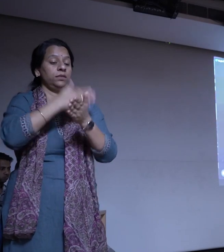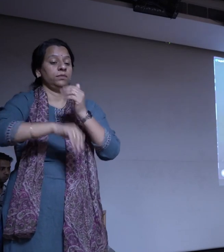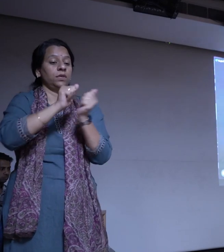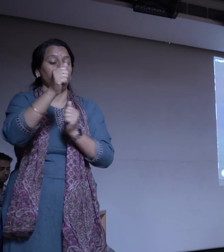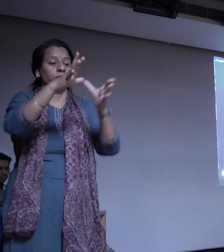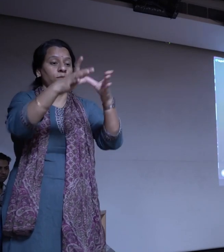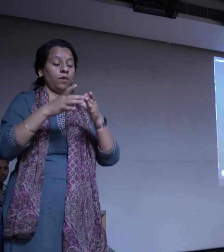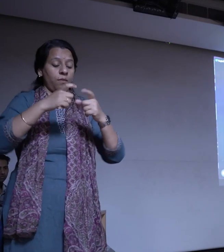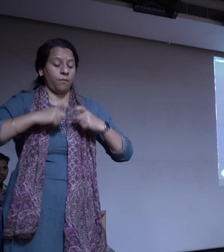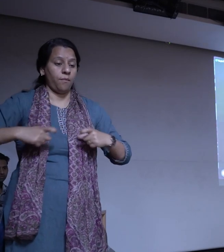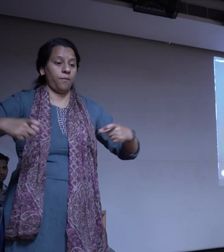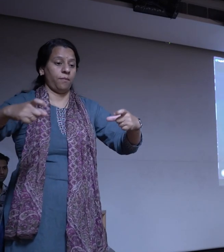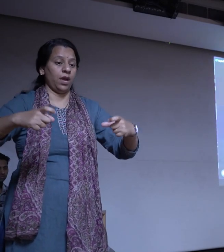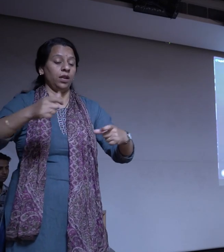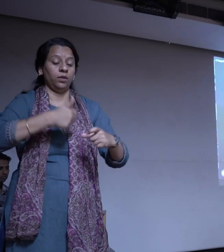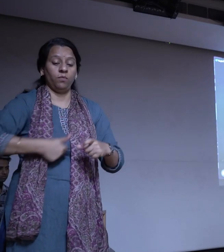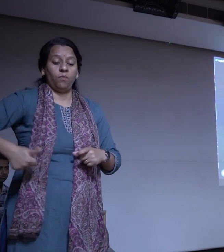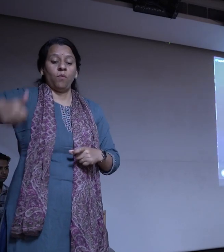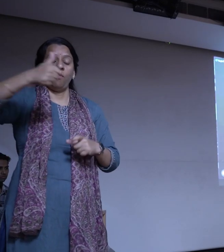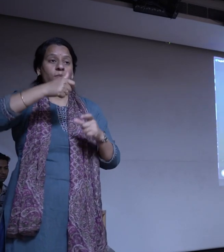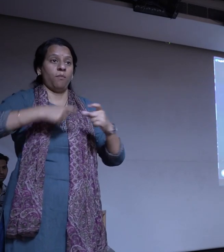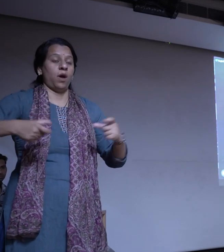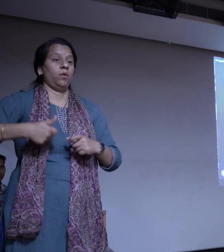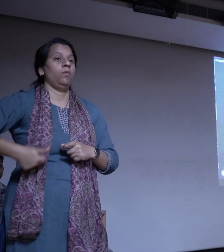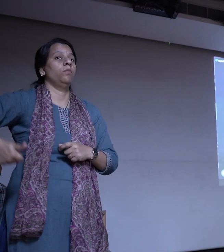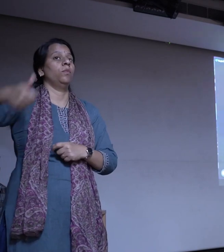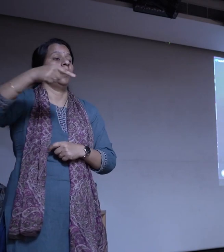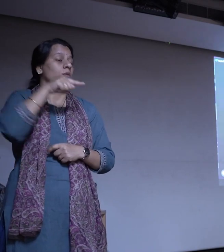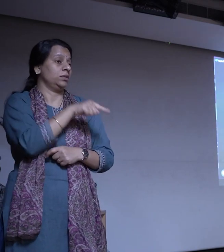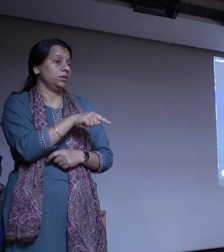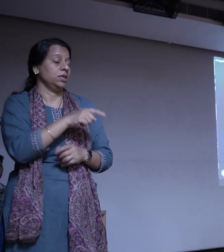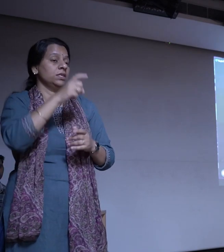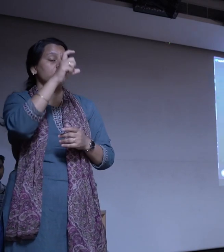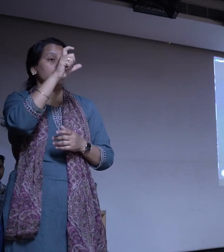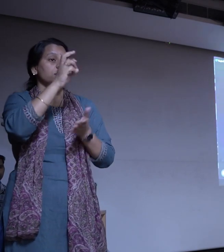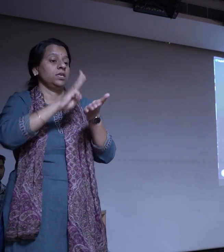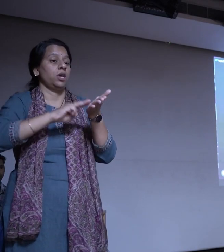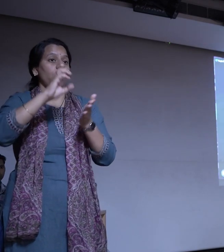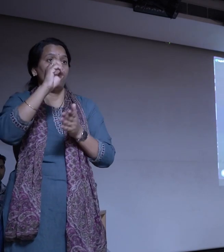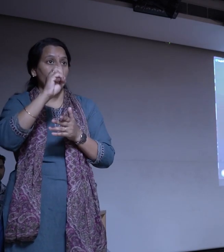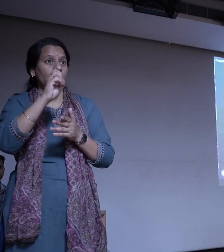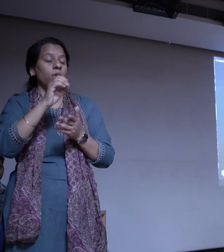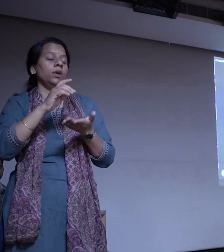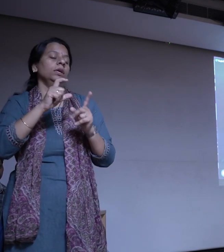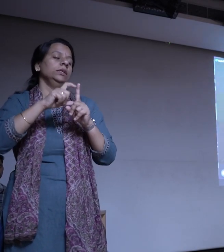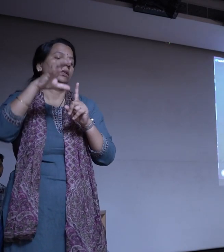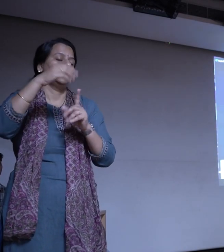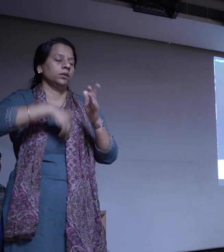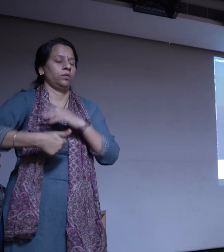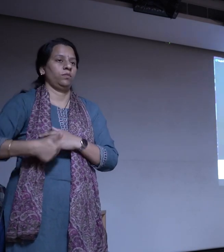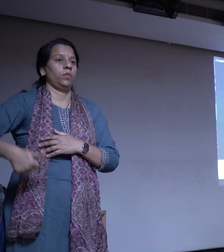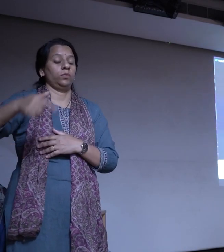panel the chief of that panel classically the CM or civil surge of the district